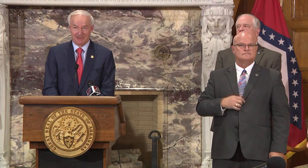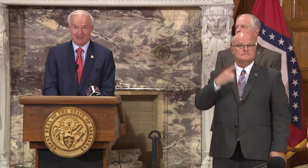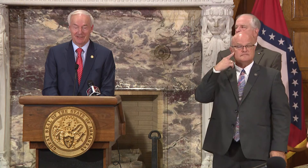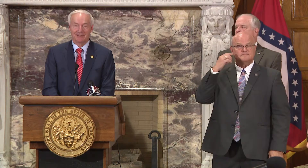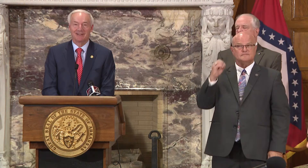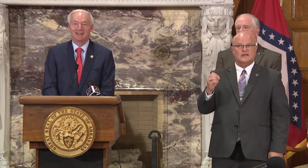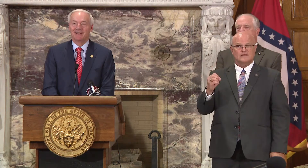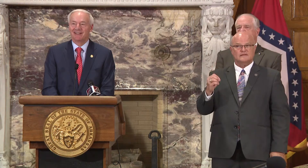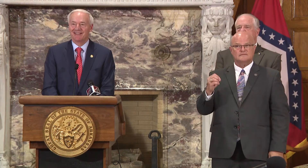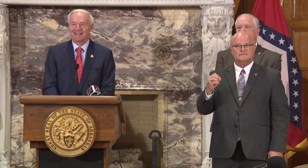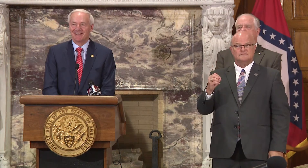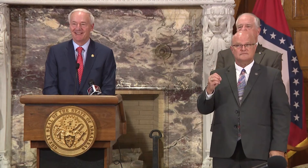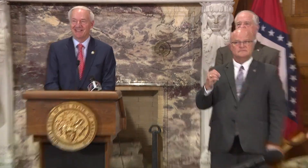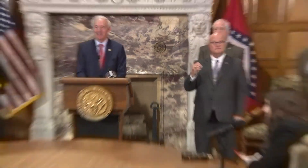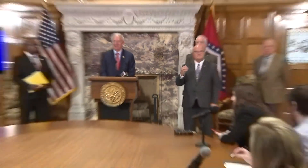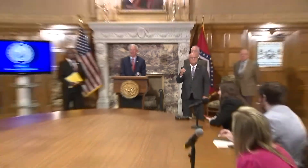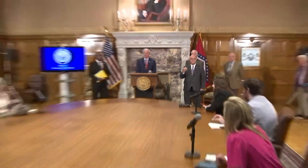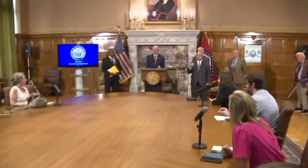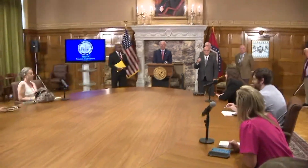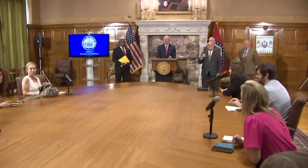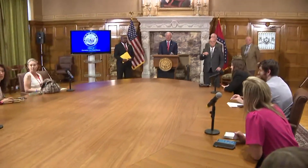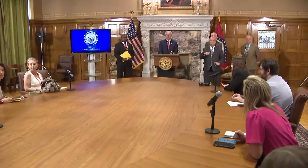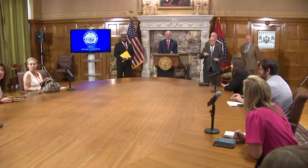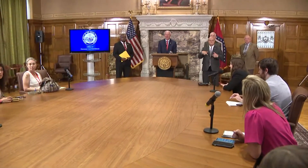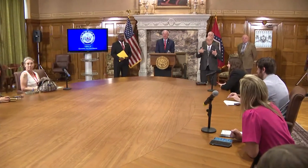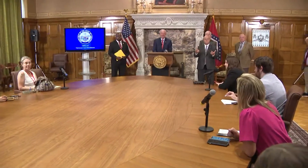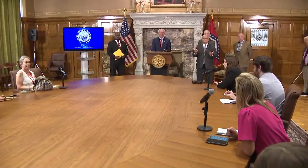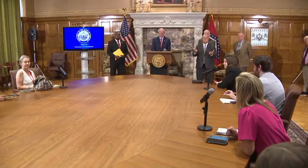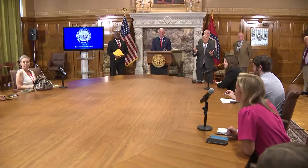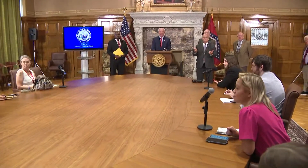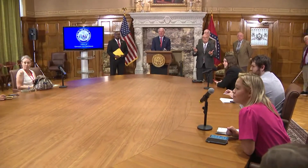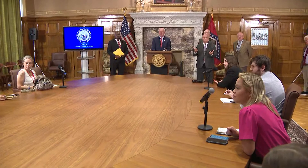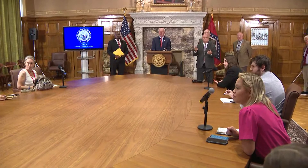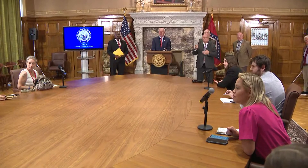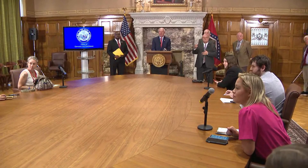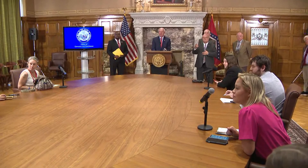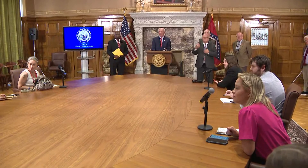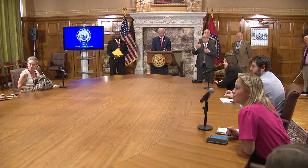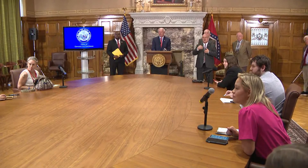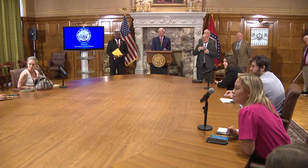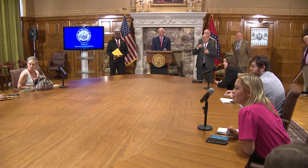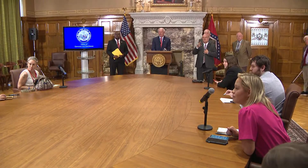Hearing nothing. Anything else? All right. Do you have the